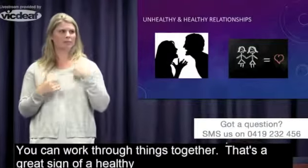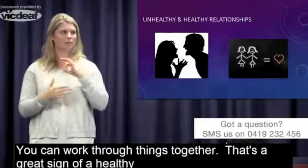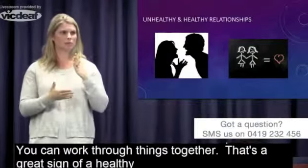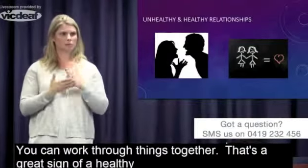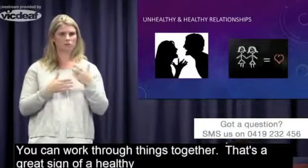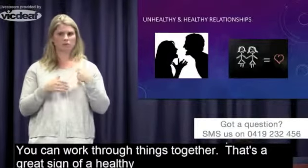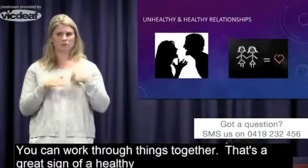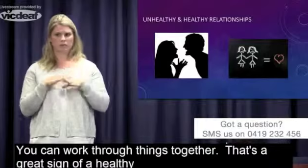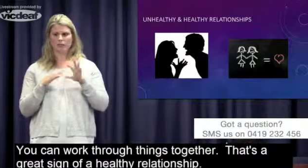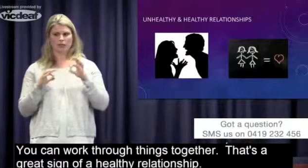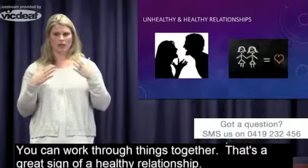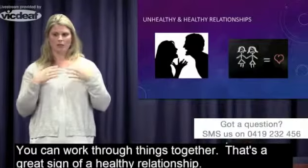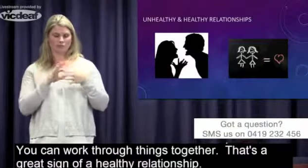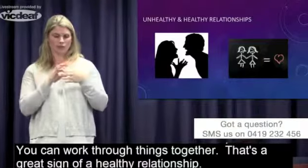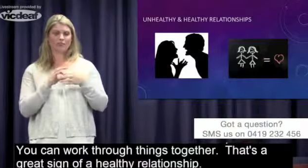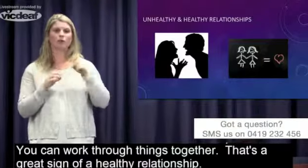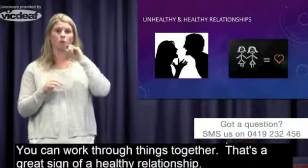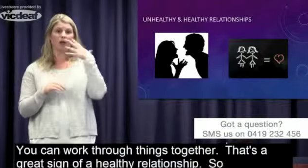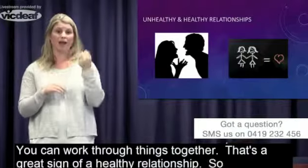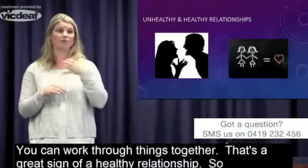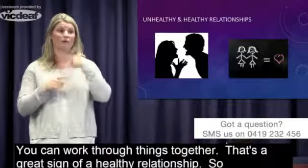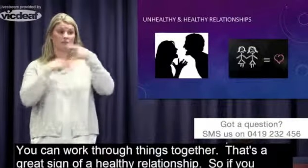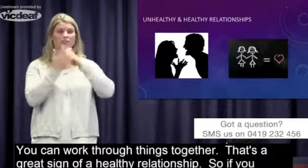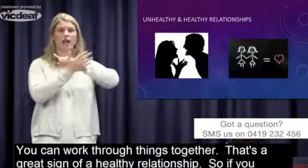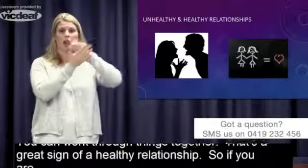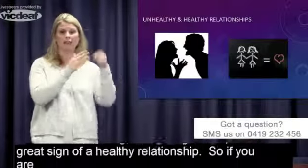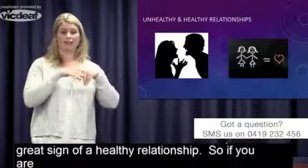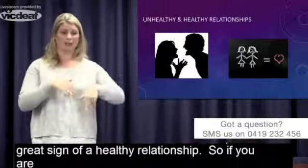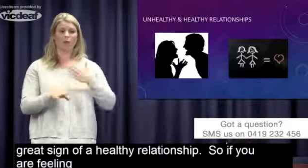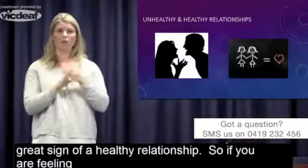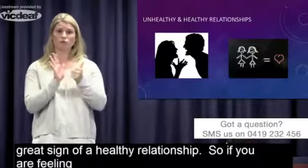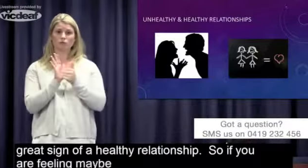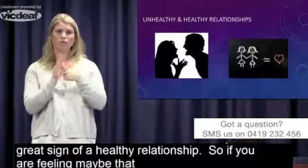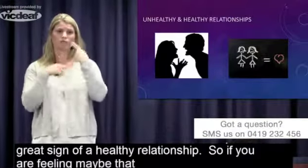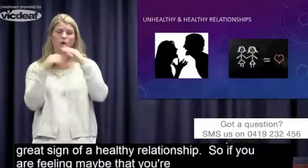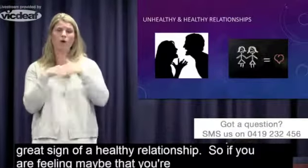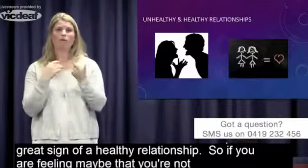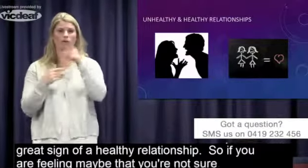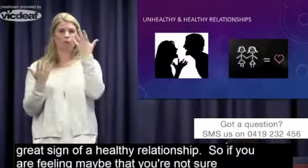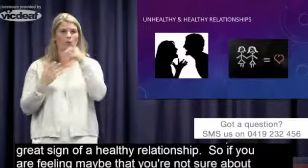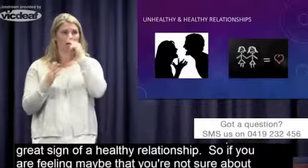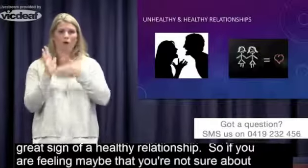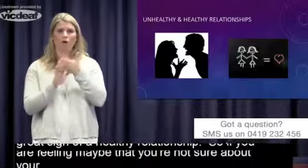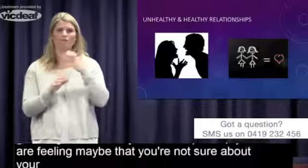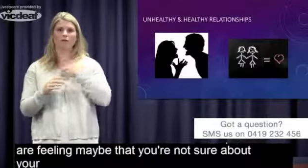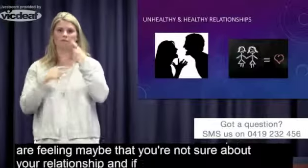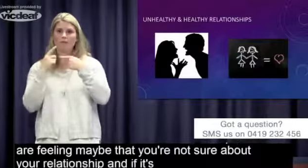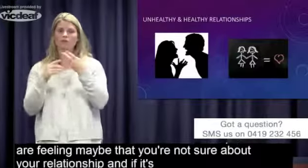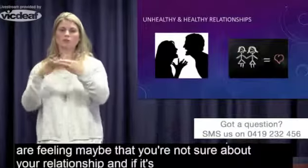So if you're feeling maybe that you're not sure about your relationship and if it's healthy or unhealthy, we'll have more information